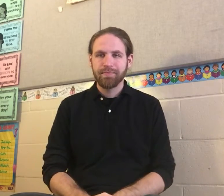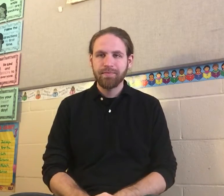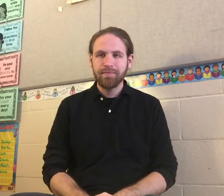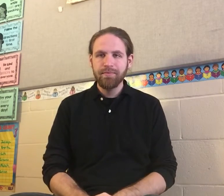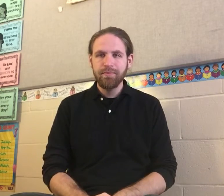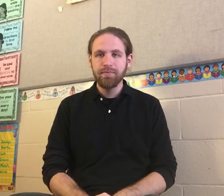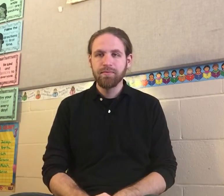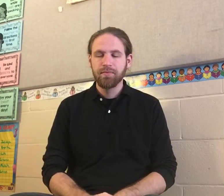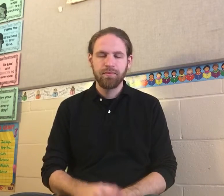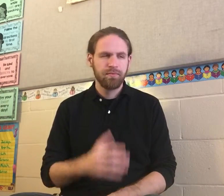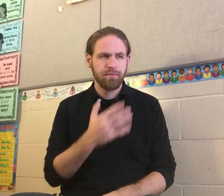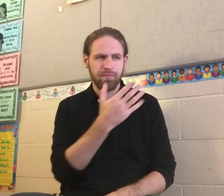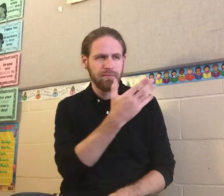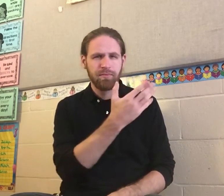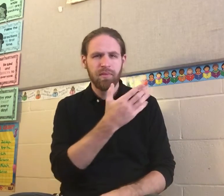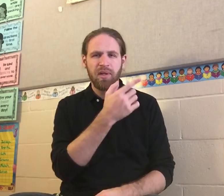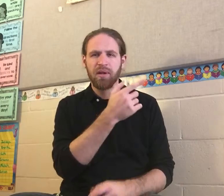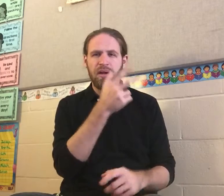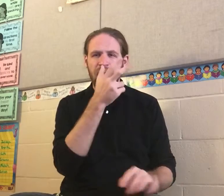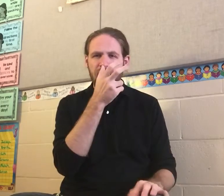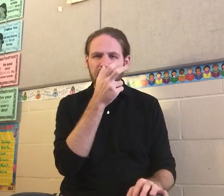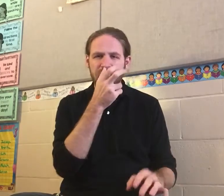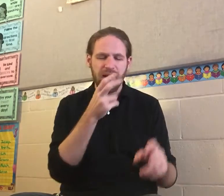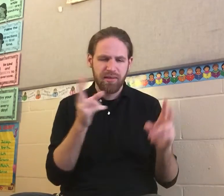So what makes an insect an insect?